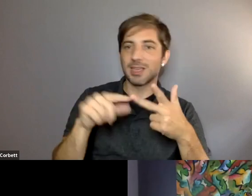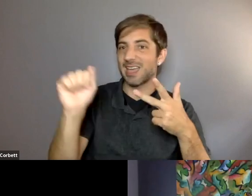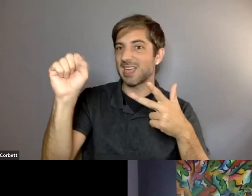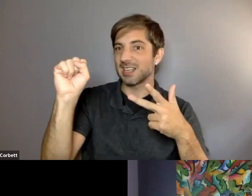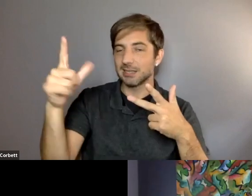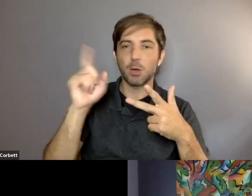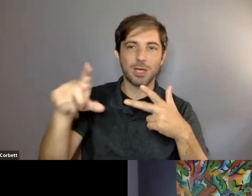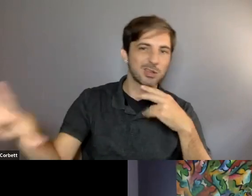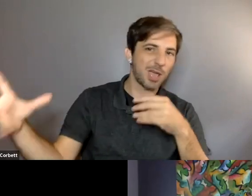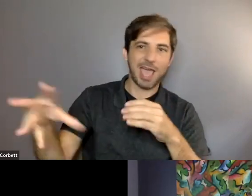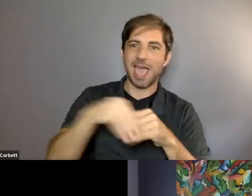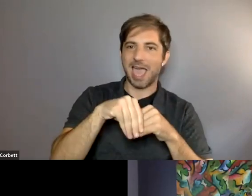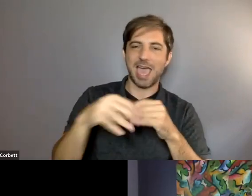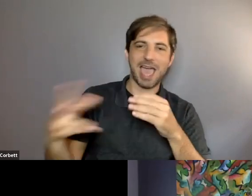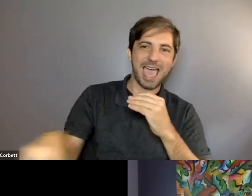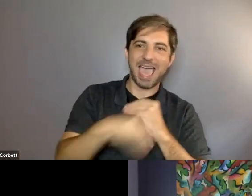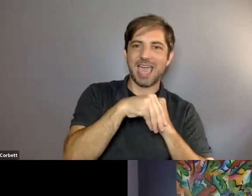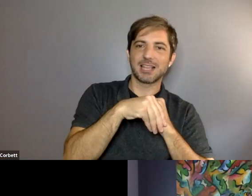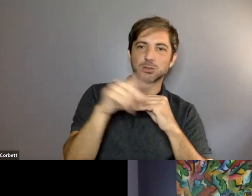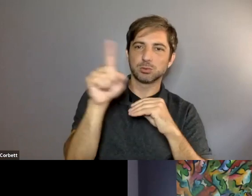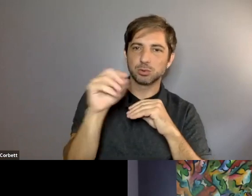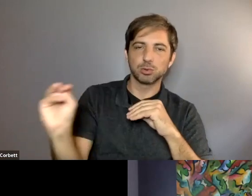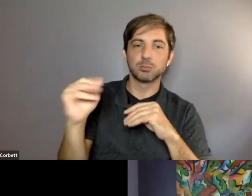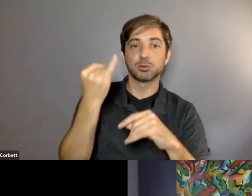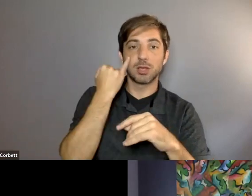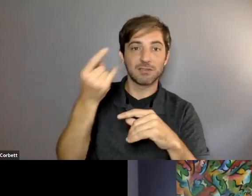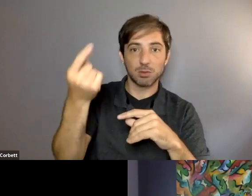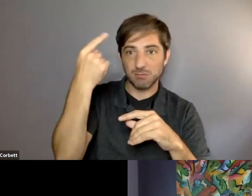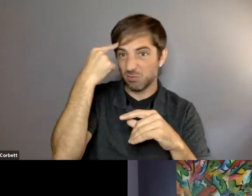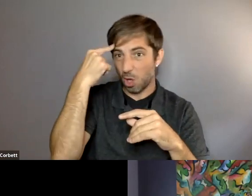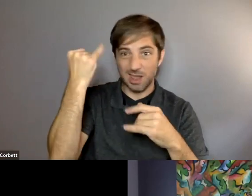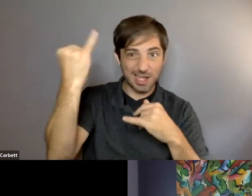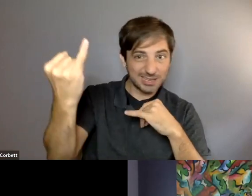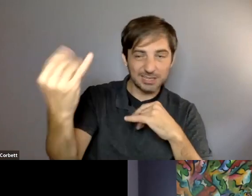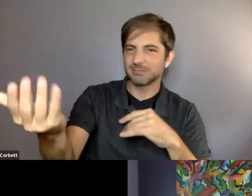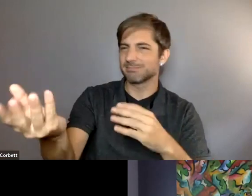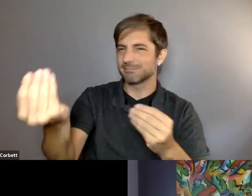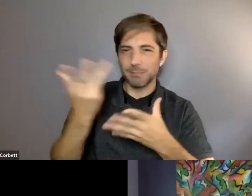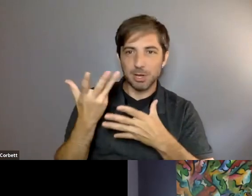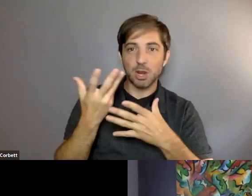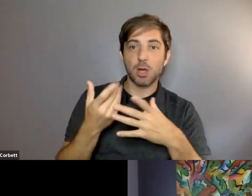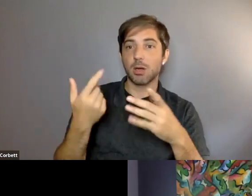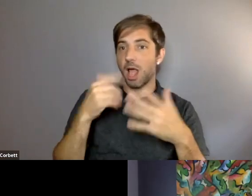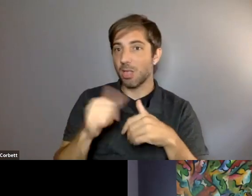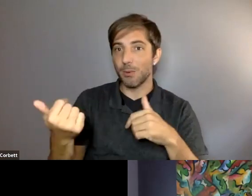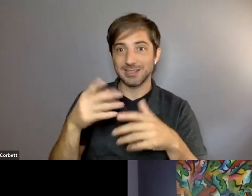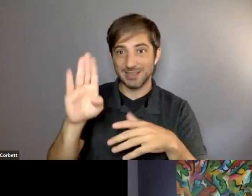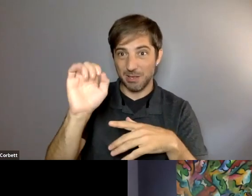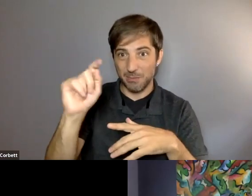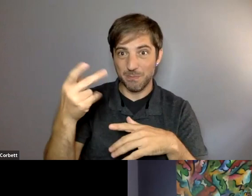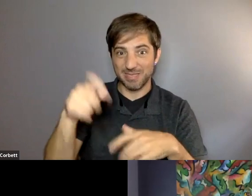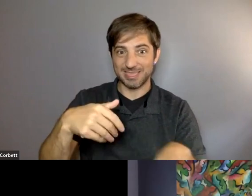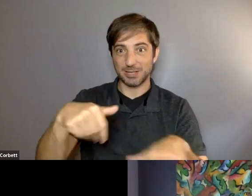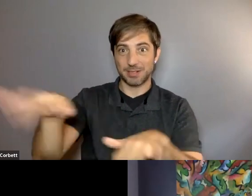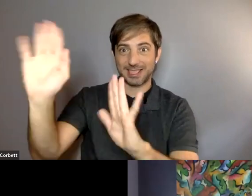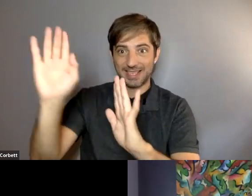in to Zoom. So if anybody has any thoughts on that, please let me know. Otherwise, we're going to let Beth get out of here. She's got